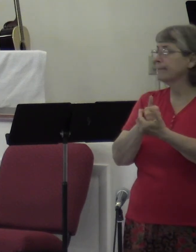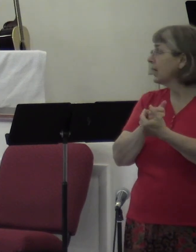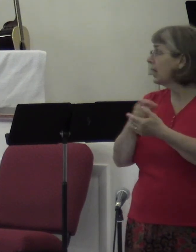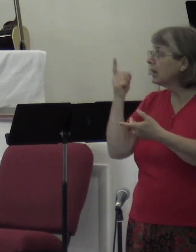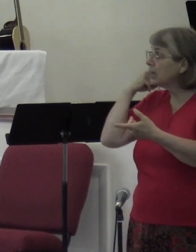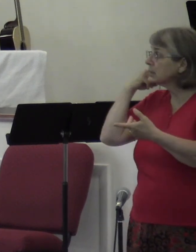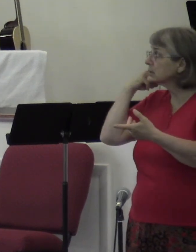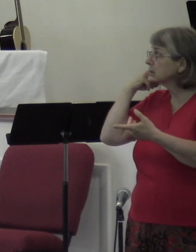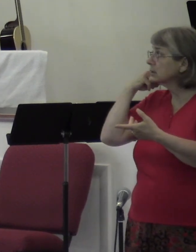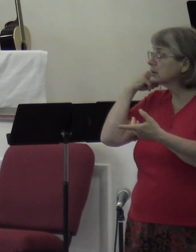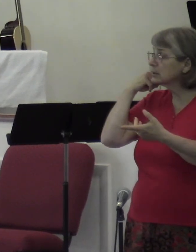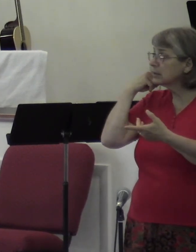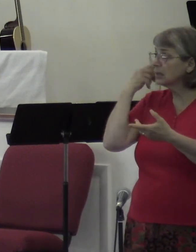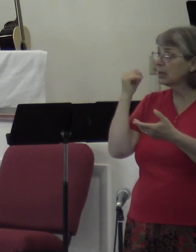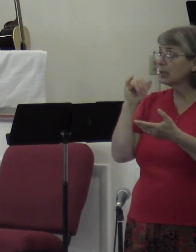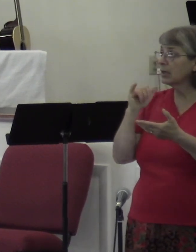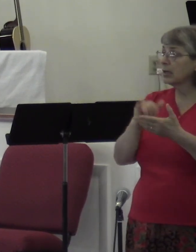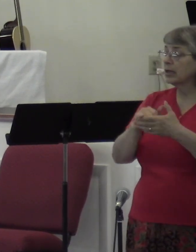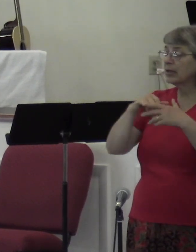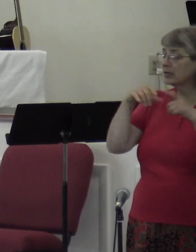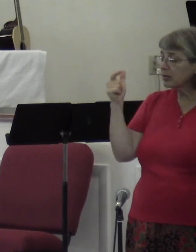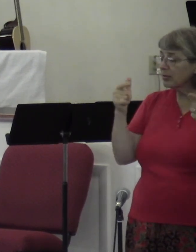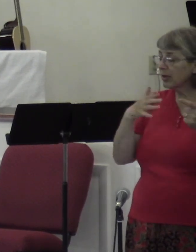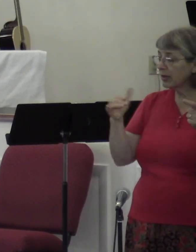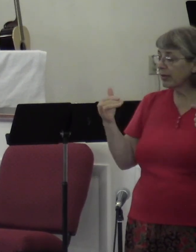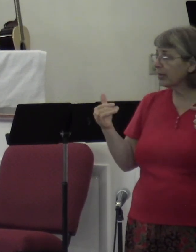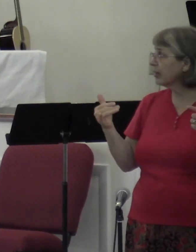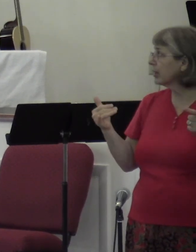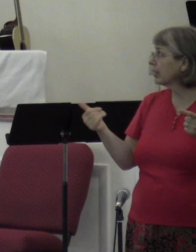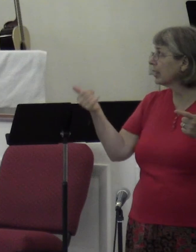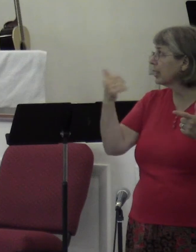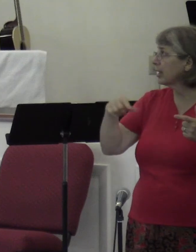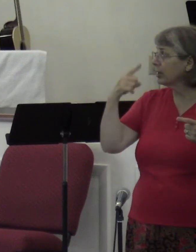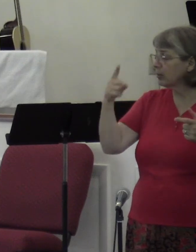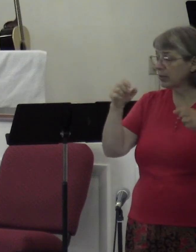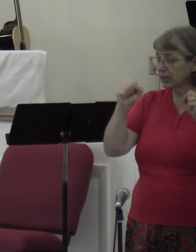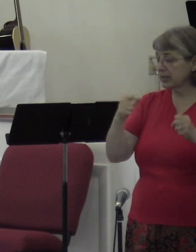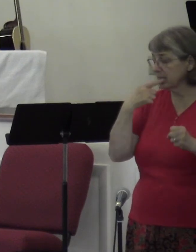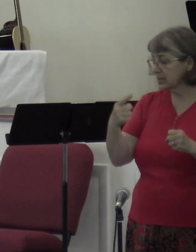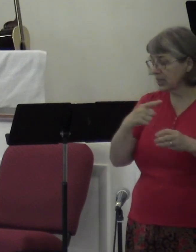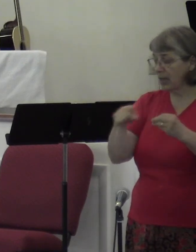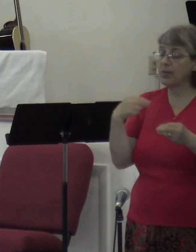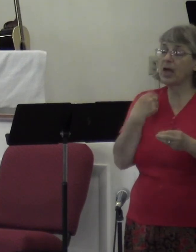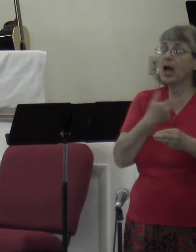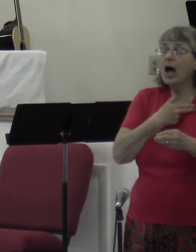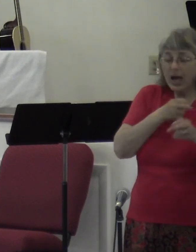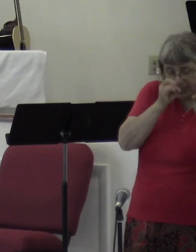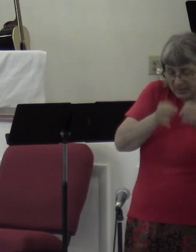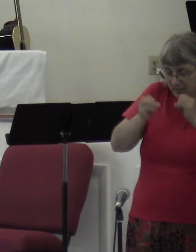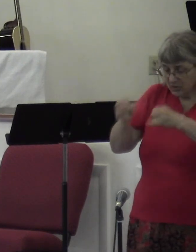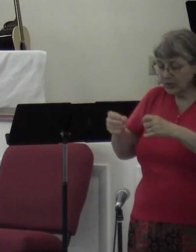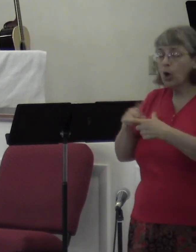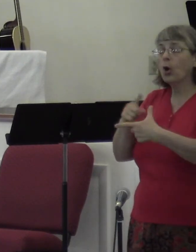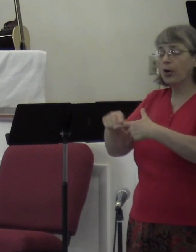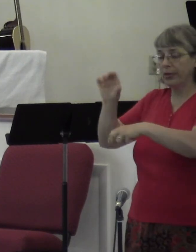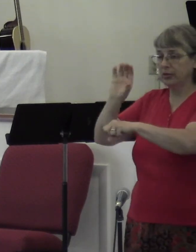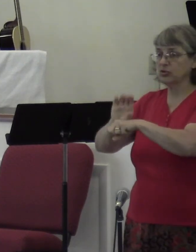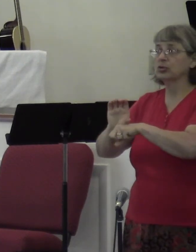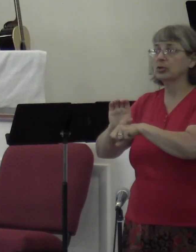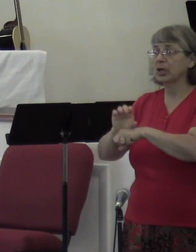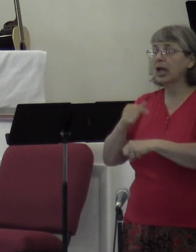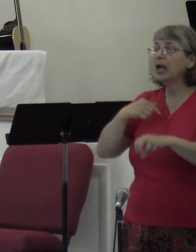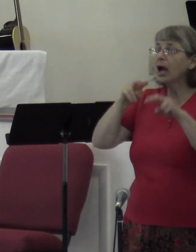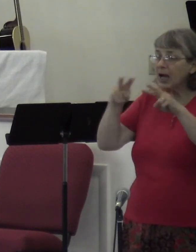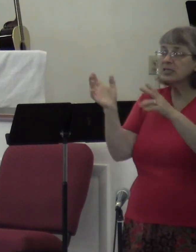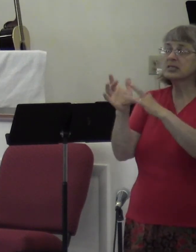Listen, that's the greatest anything that anything anybody can say about us as individuals or as a church.